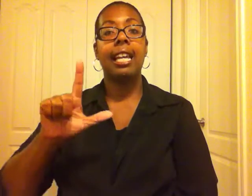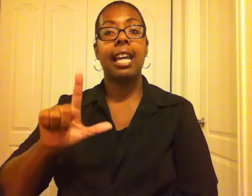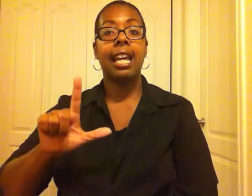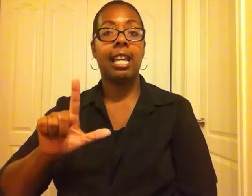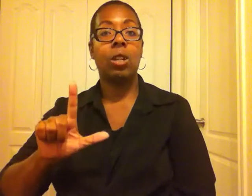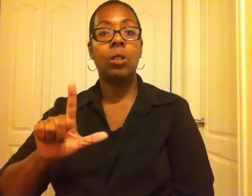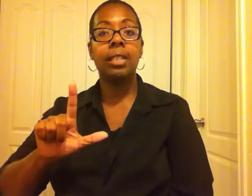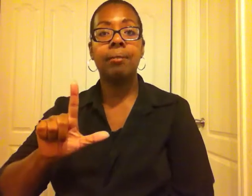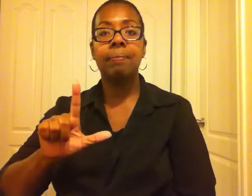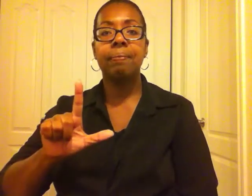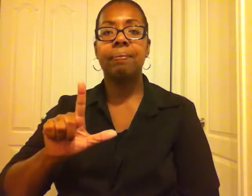L,